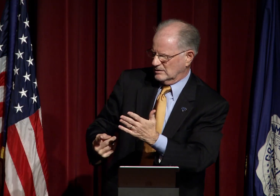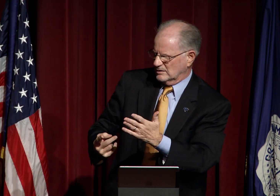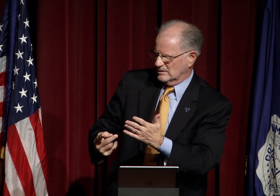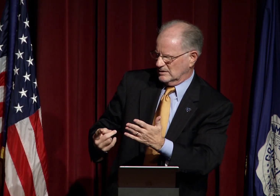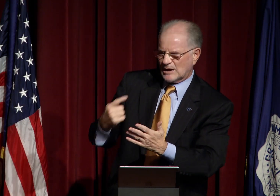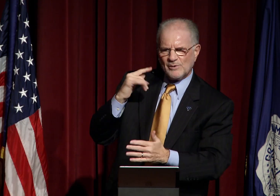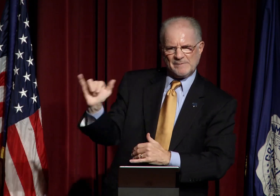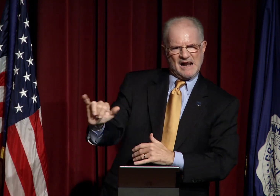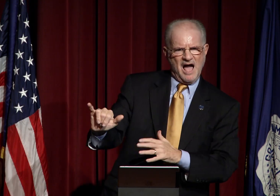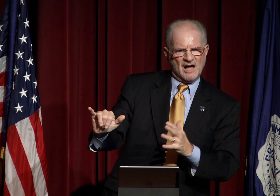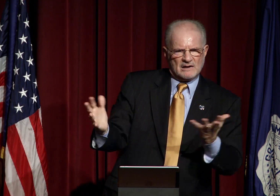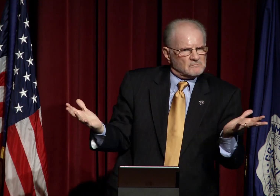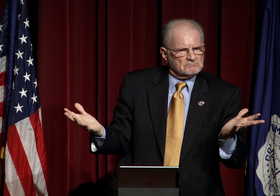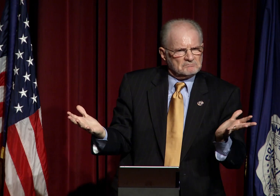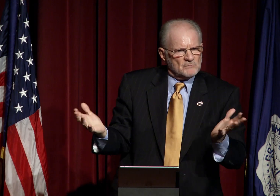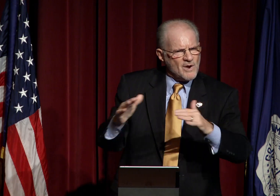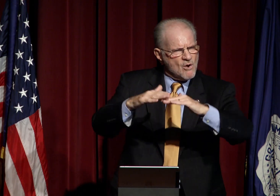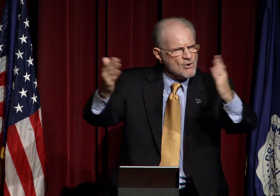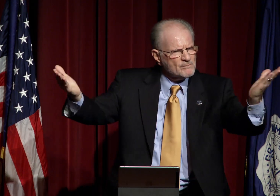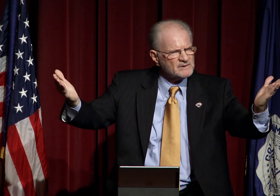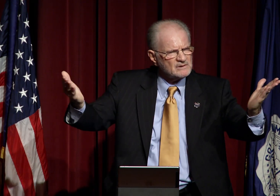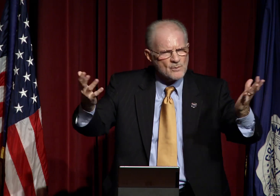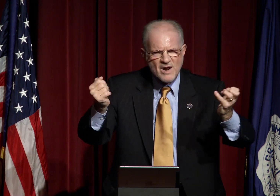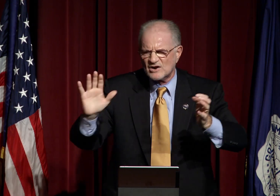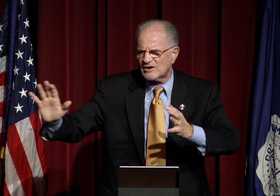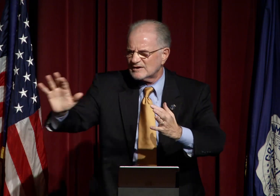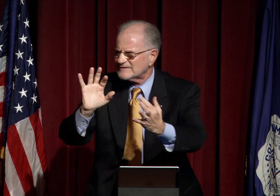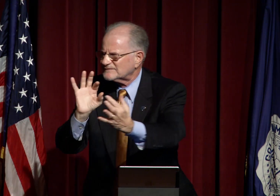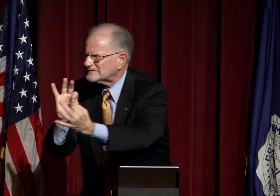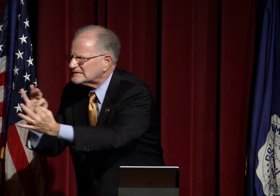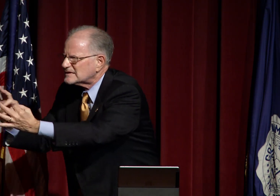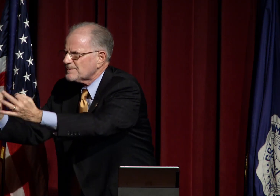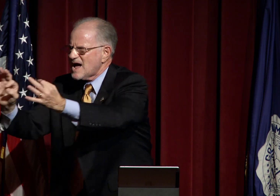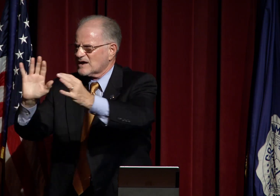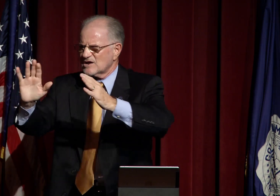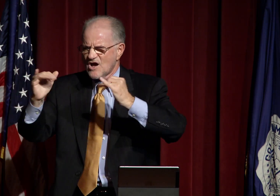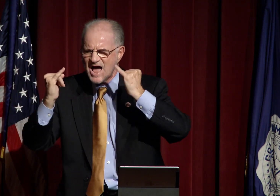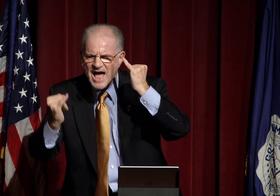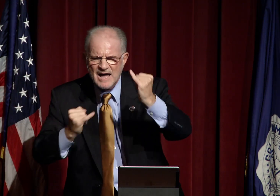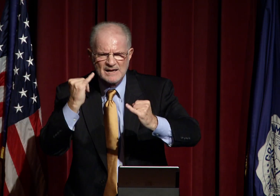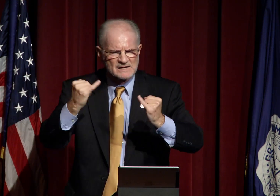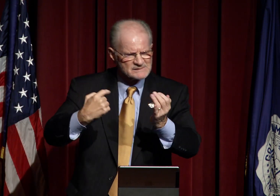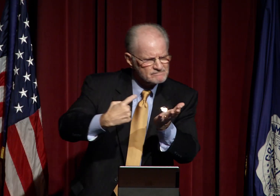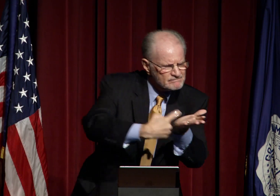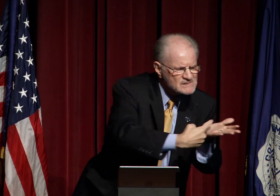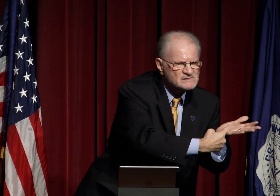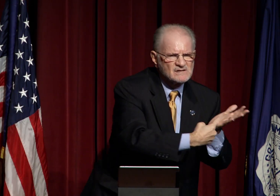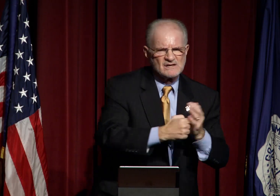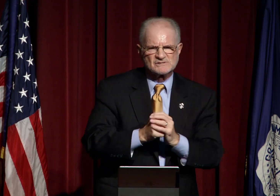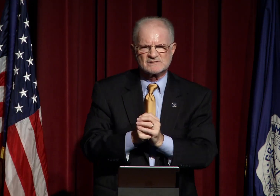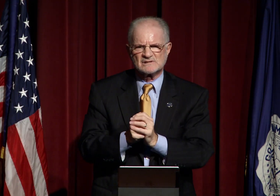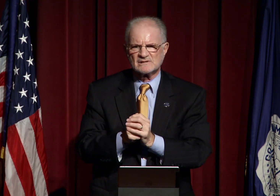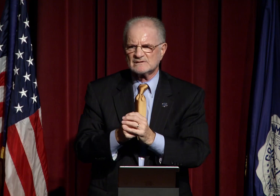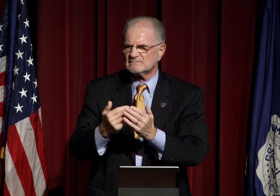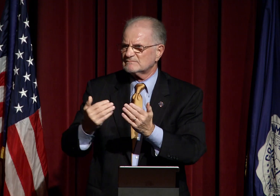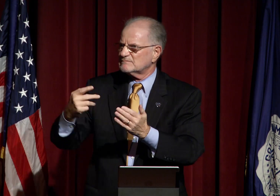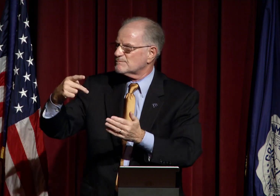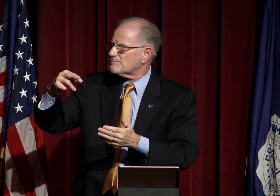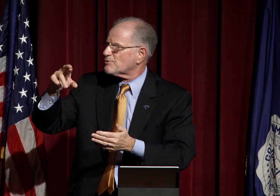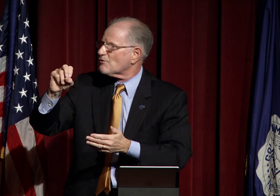concrete notions of what that position should entail. We're open to the feedback of our community, to bring your ideas